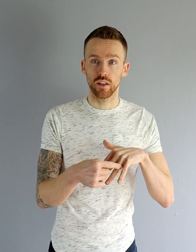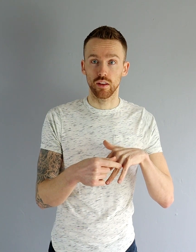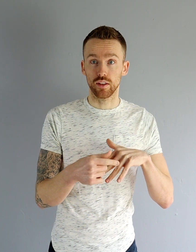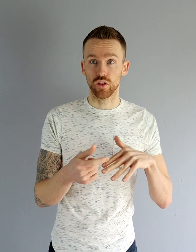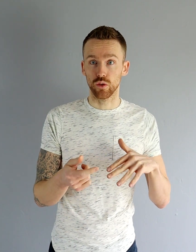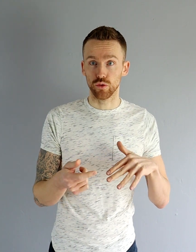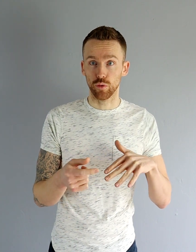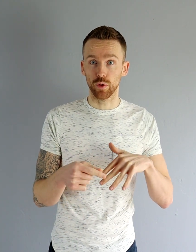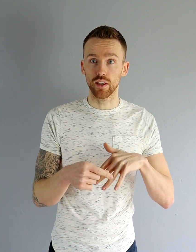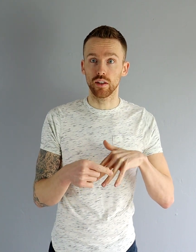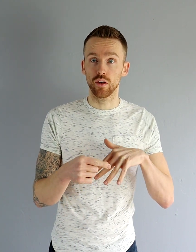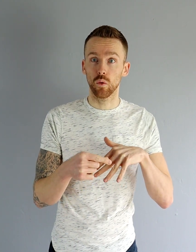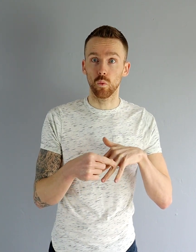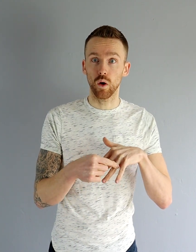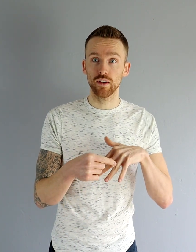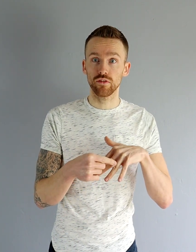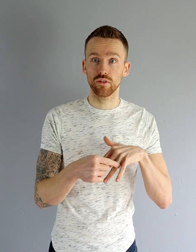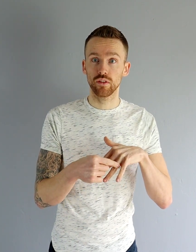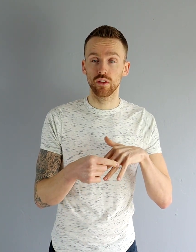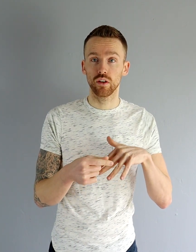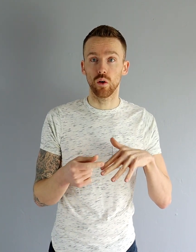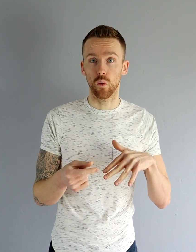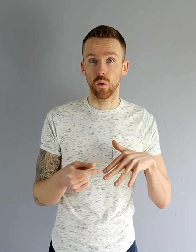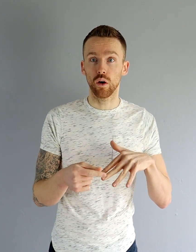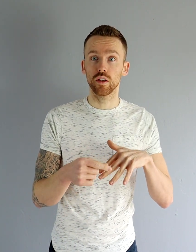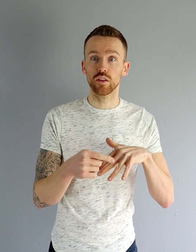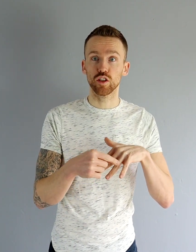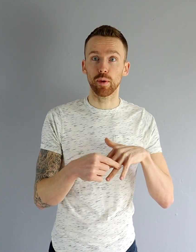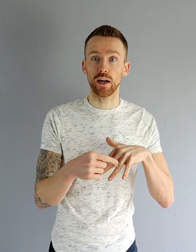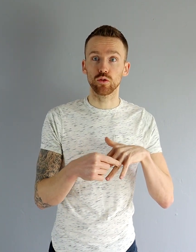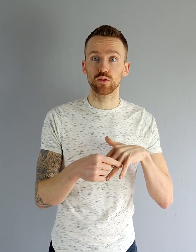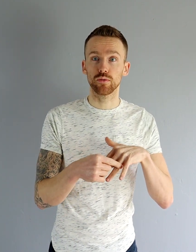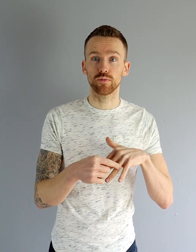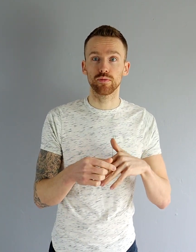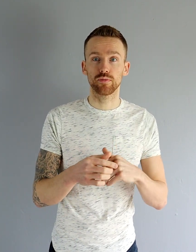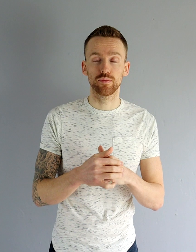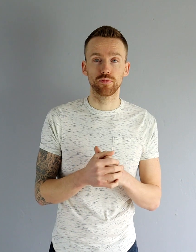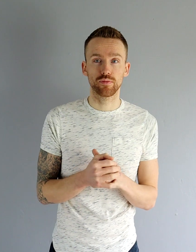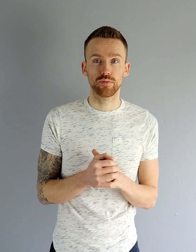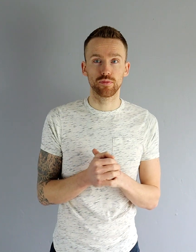This can also be wife or spouse.